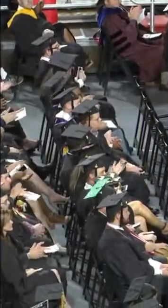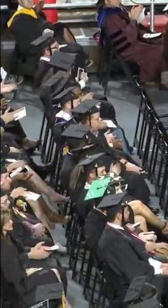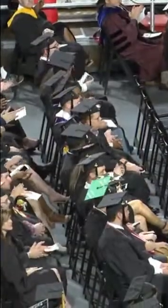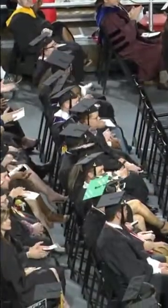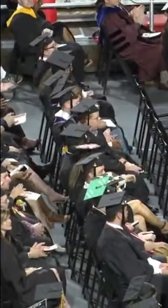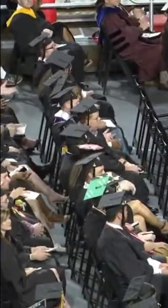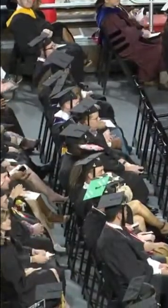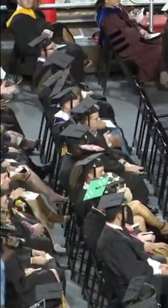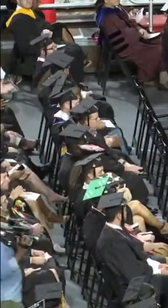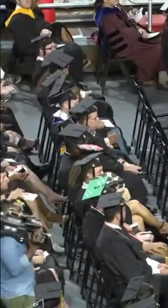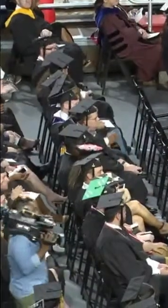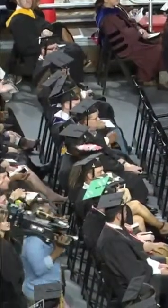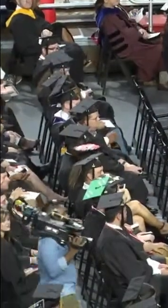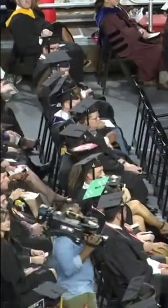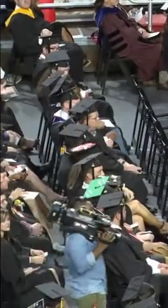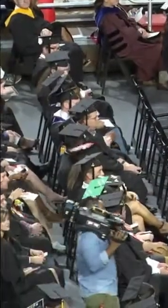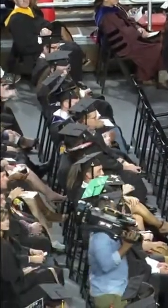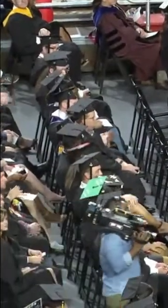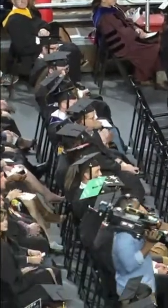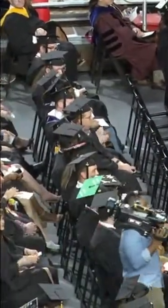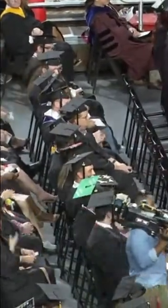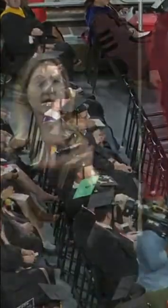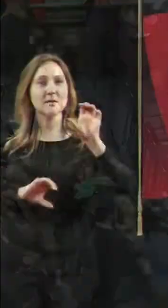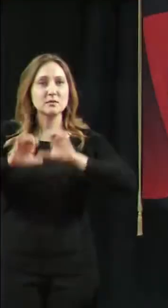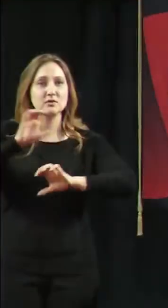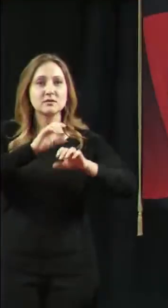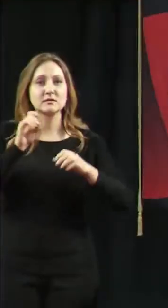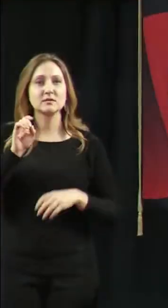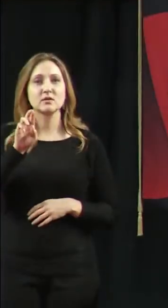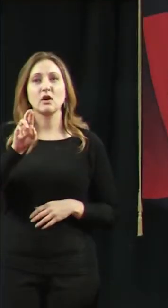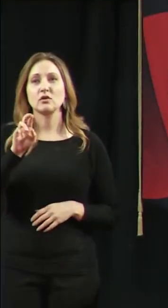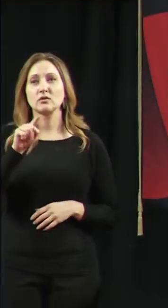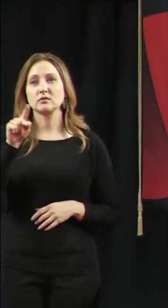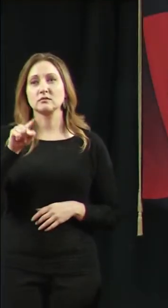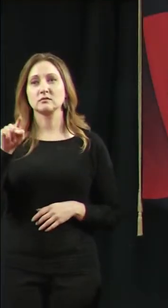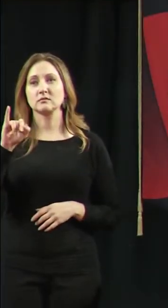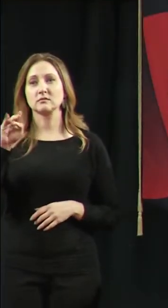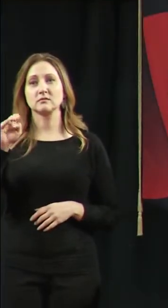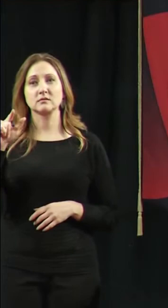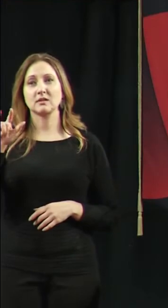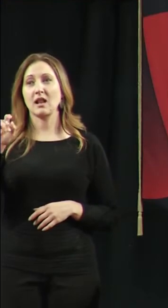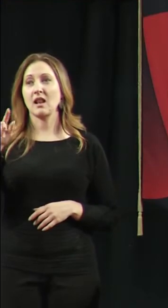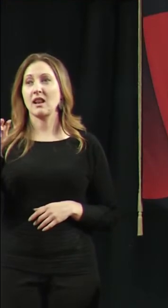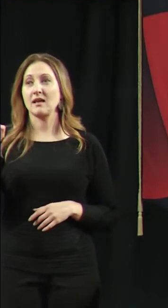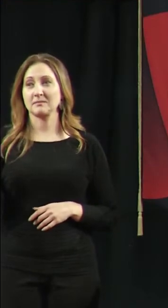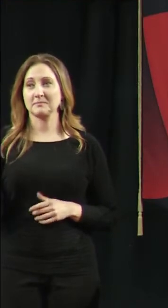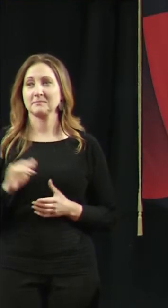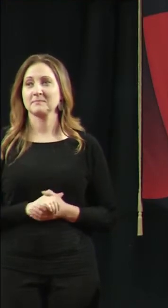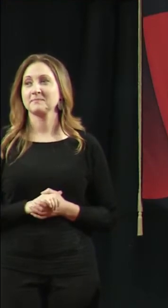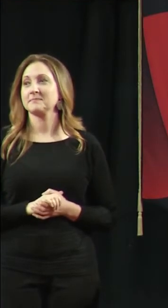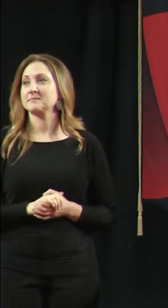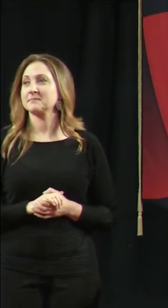The Department of Chemistry and Biochemistry and Dr. Xiangyang Lei.